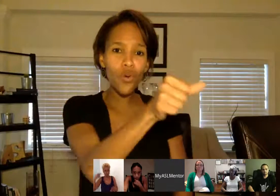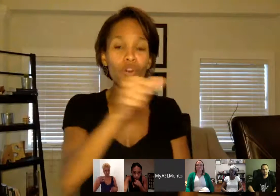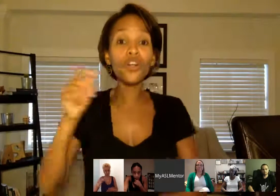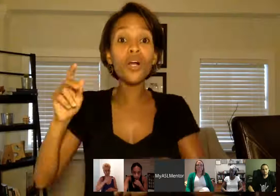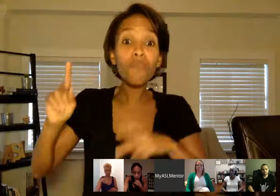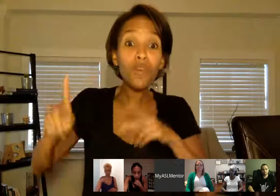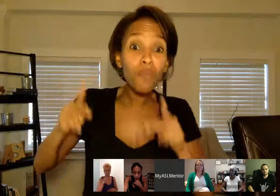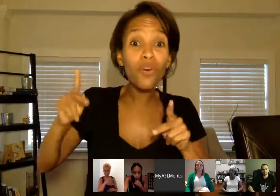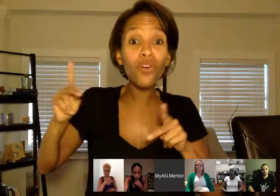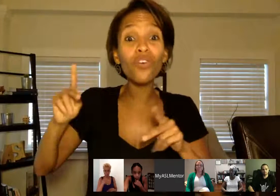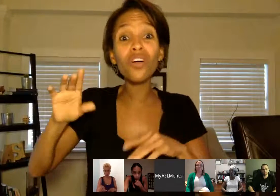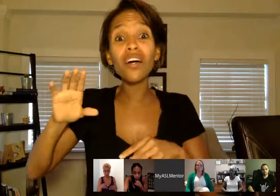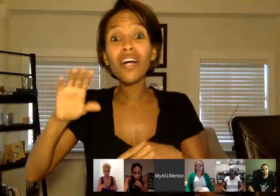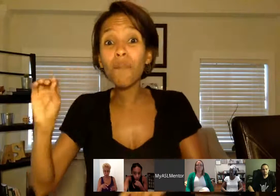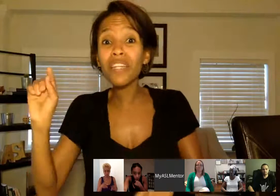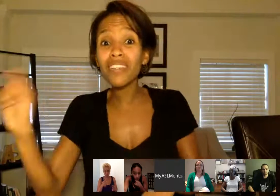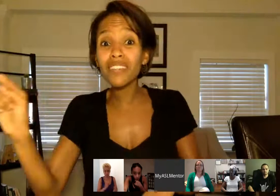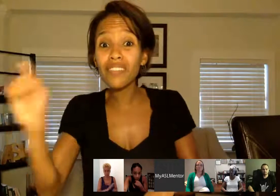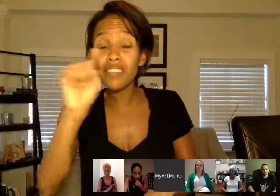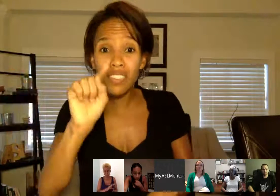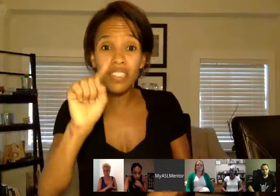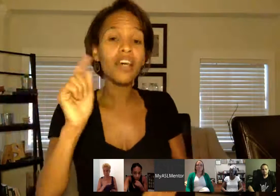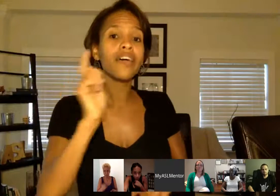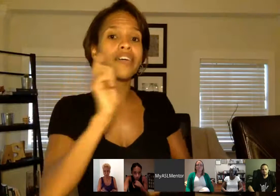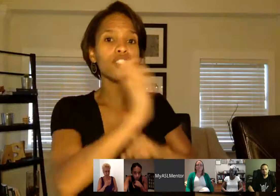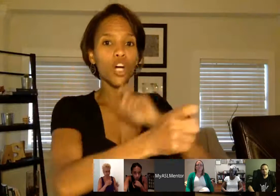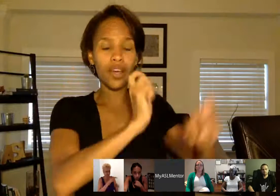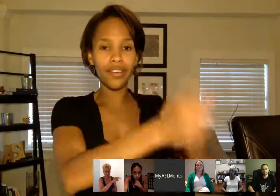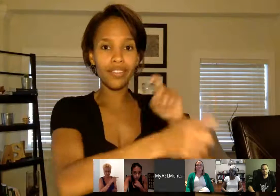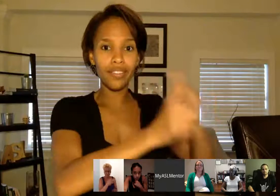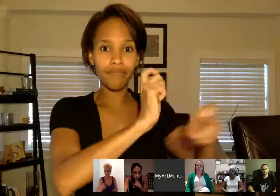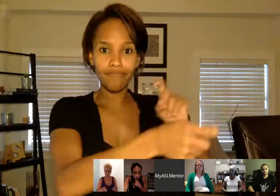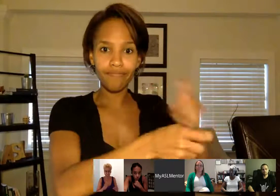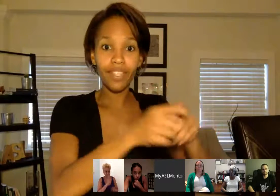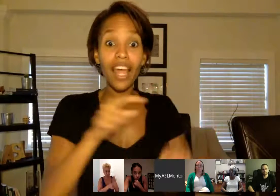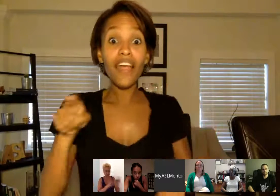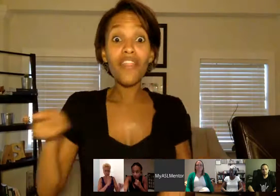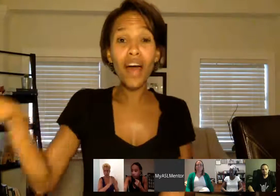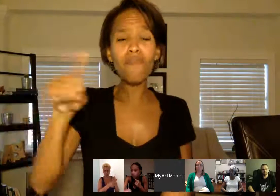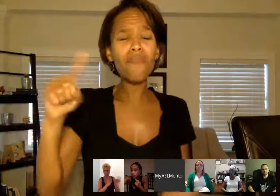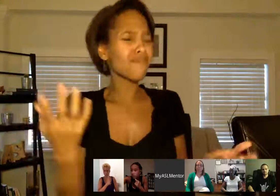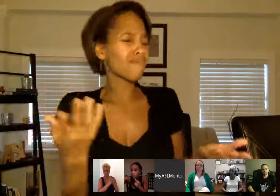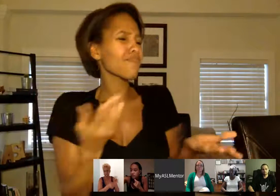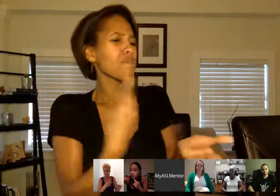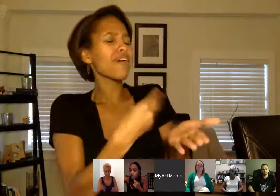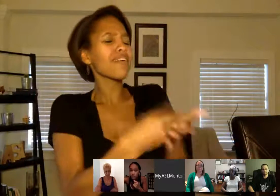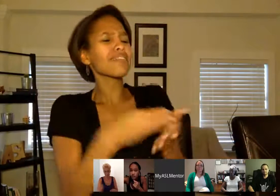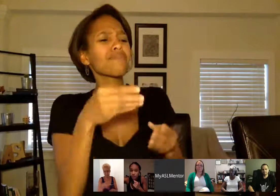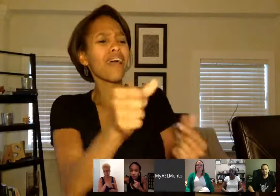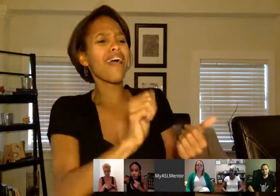pay for, people, companies, donate. Them.